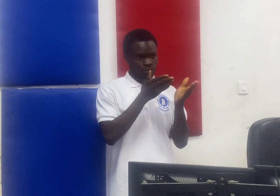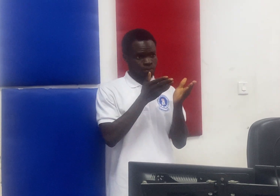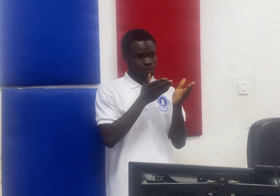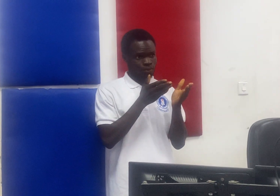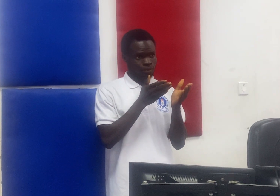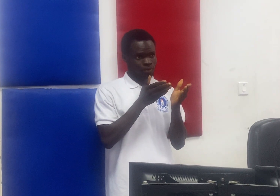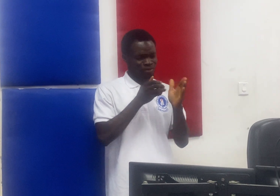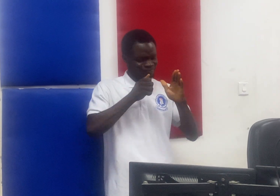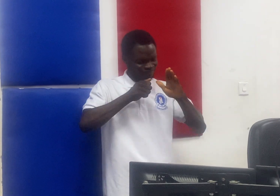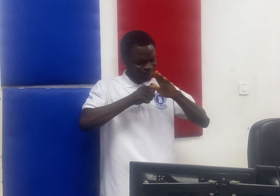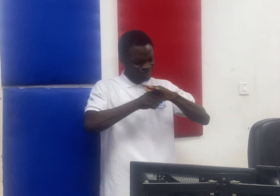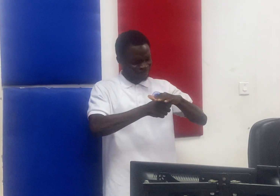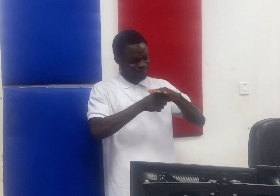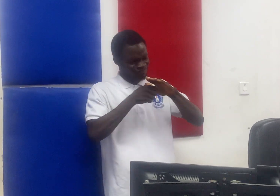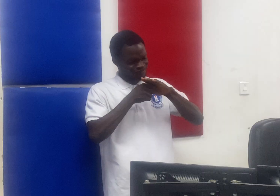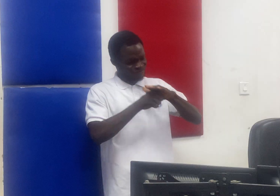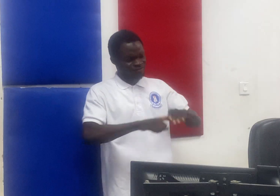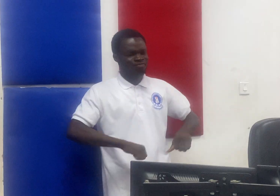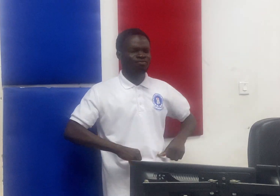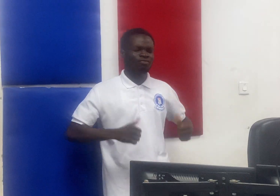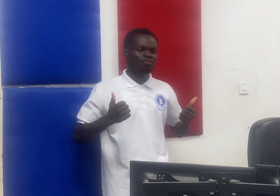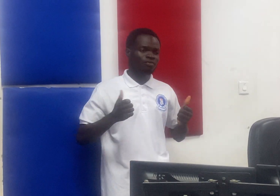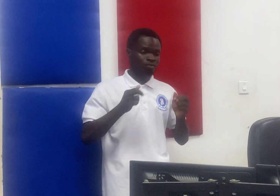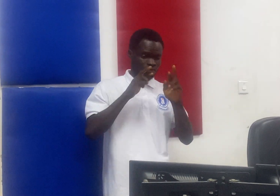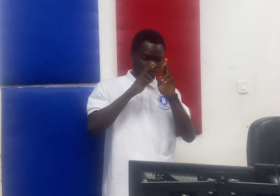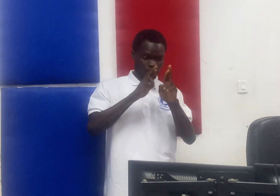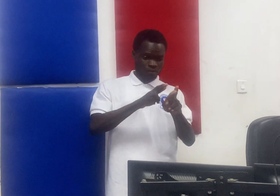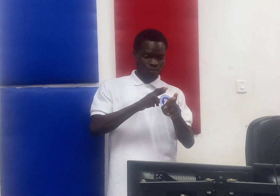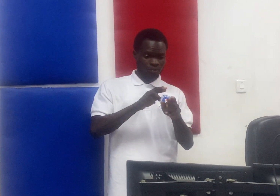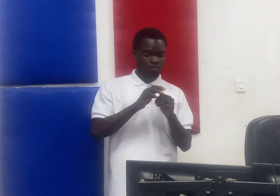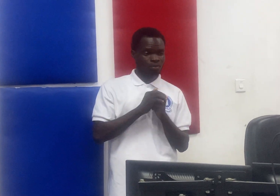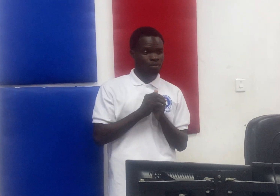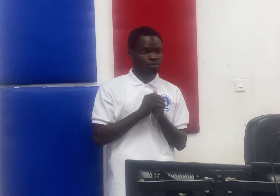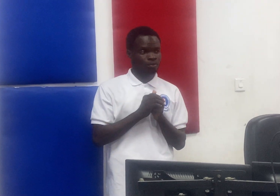hinder, they deny us the respect. They deny us the